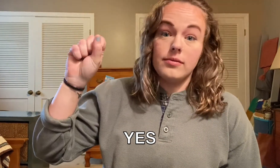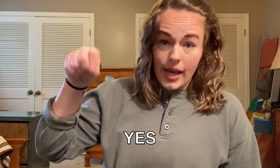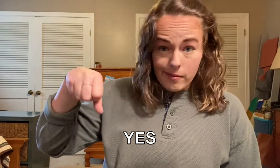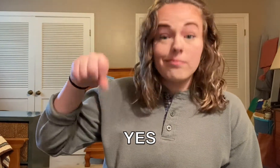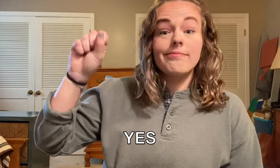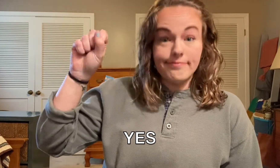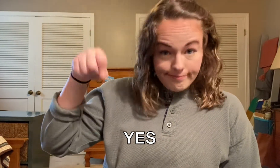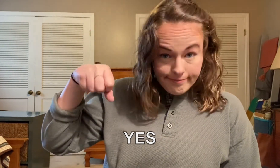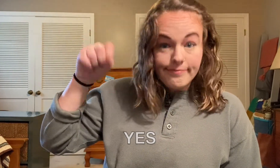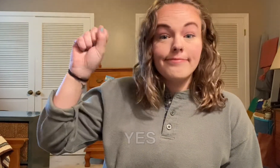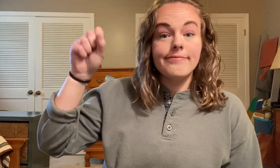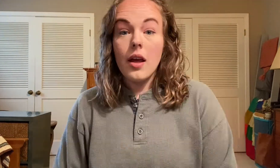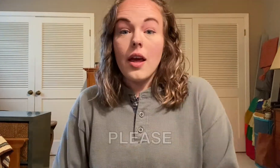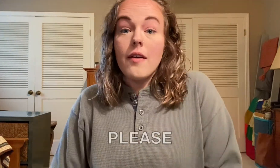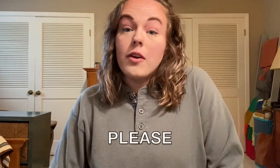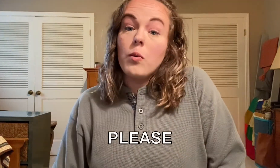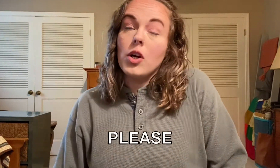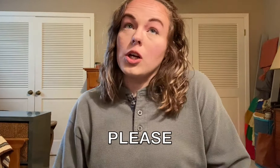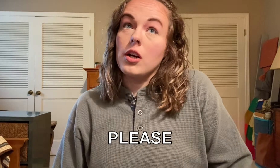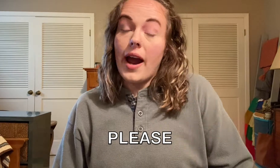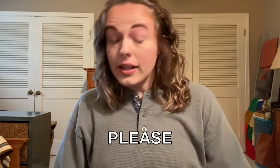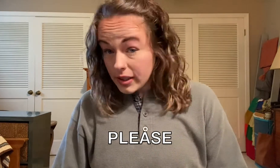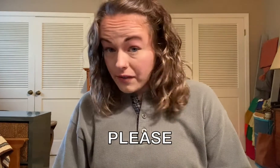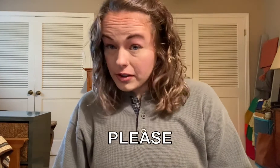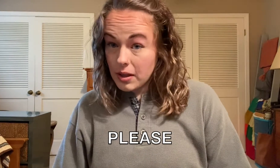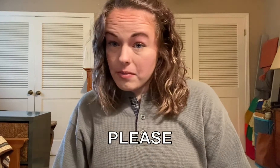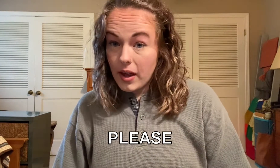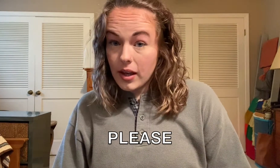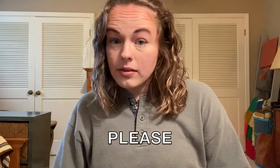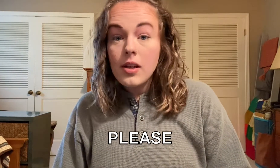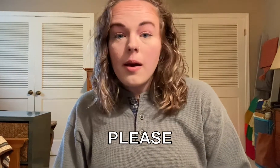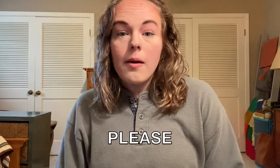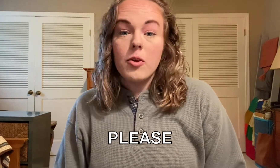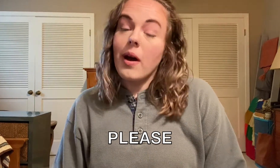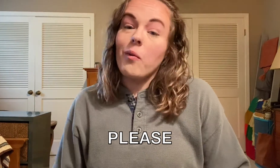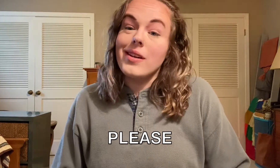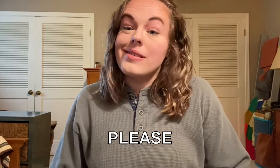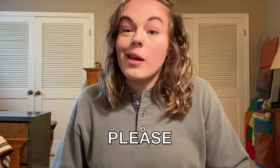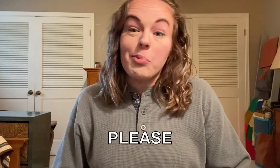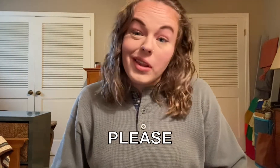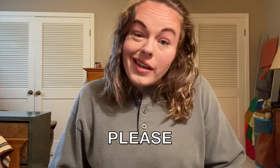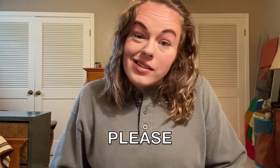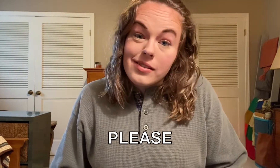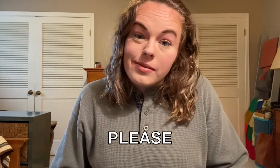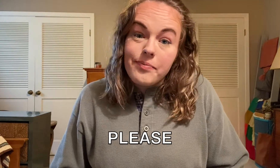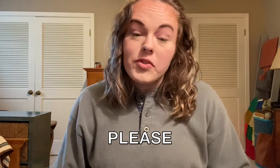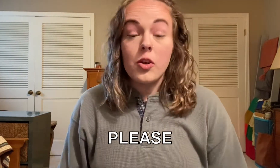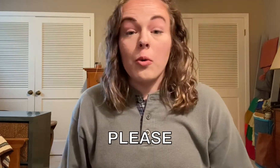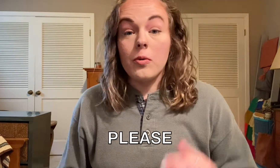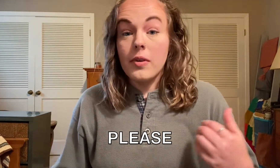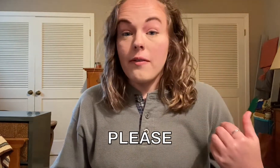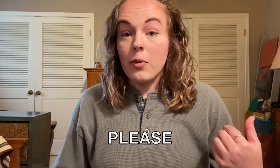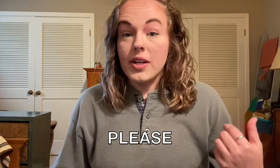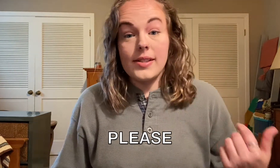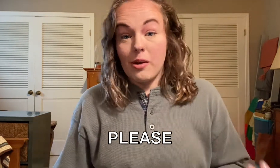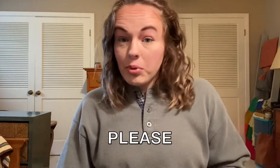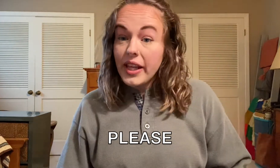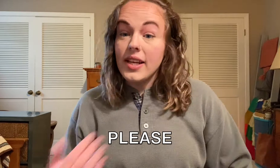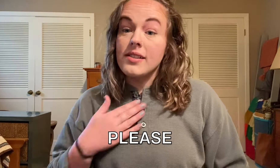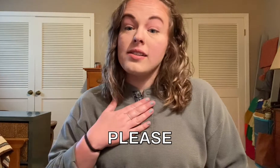yeah, If you were asking for something, you might want to say please. So if you were to say please,